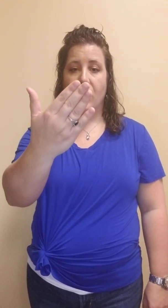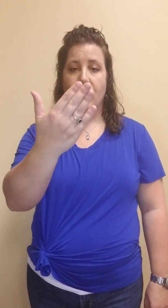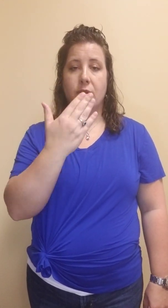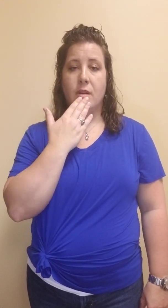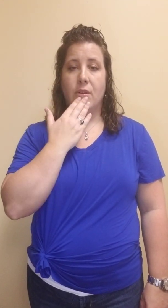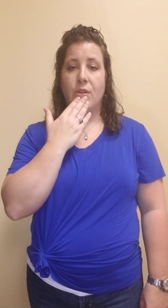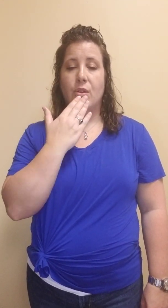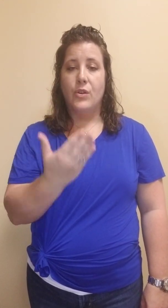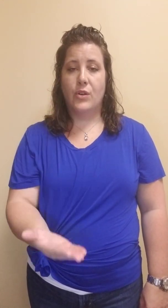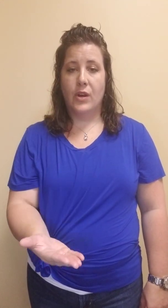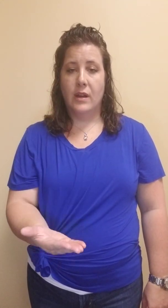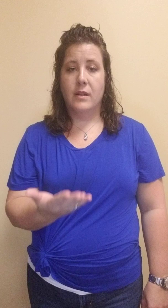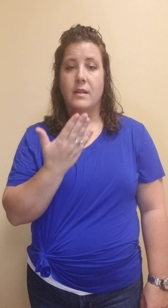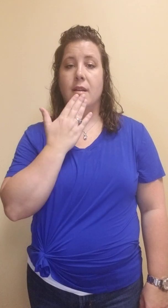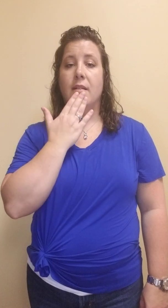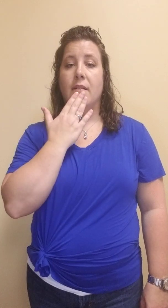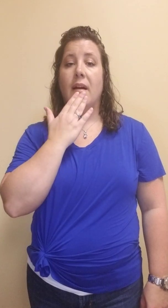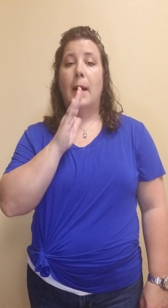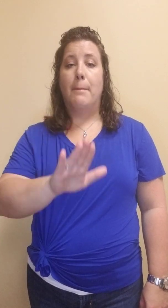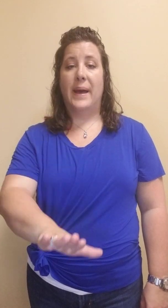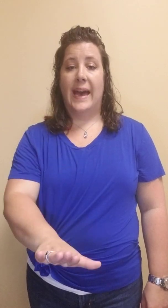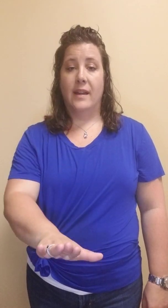you. Good. Bad.